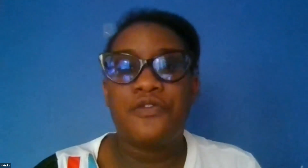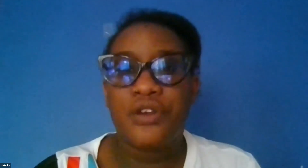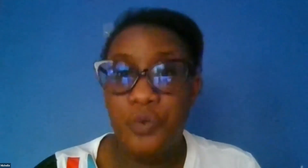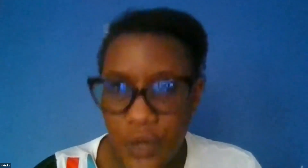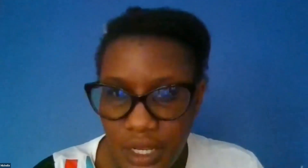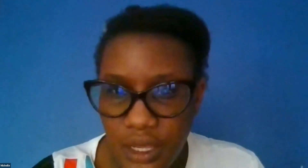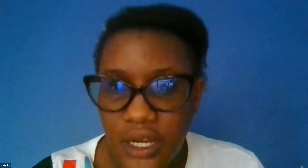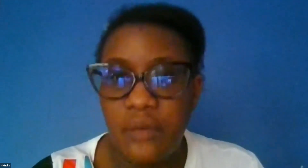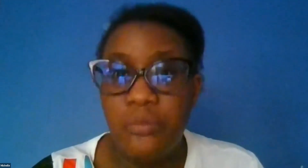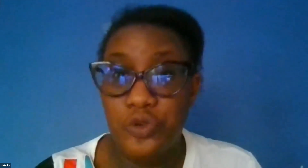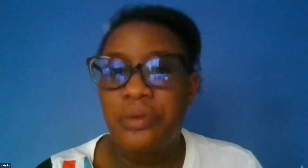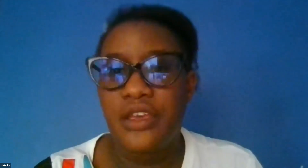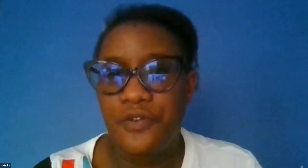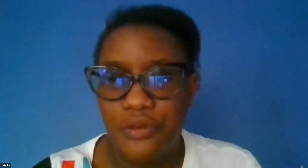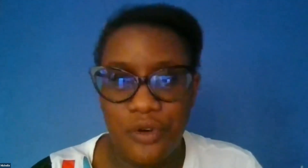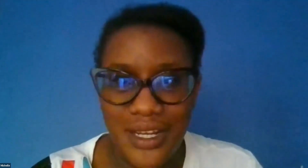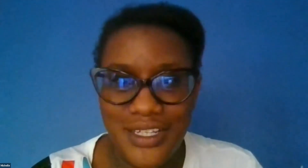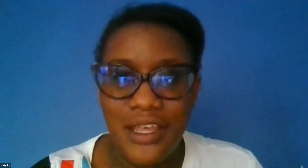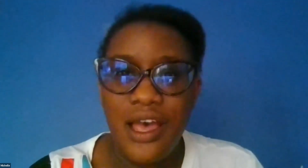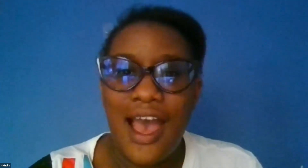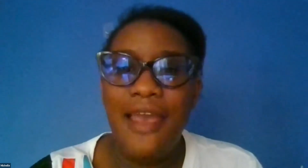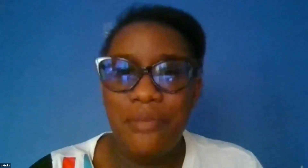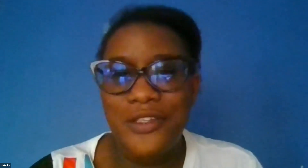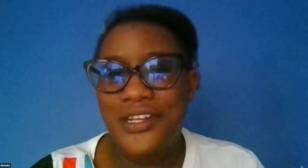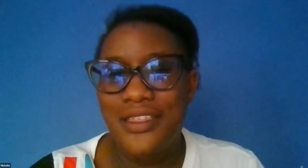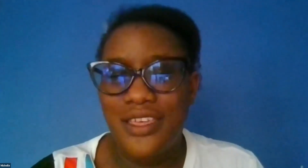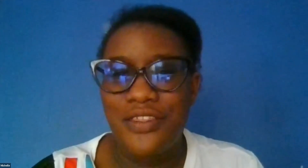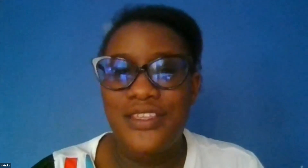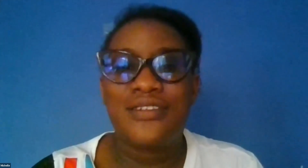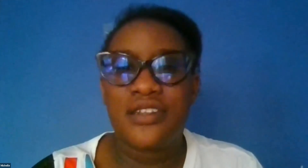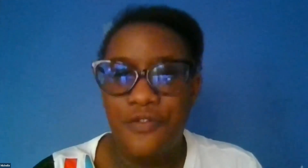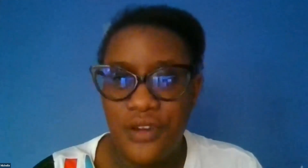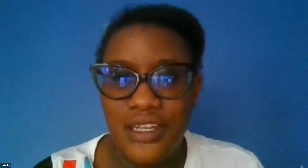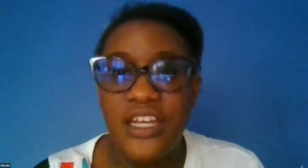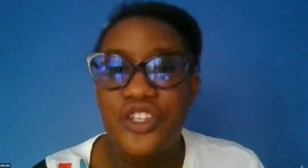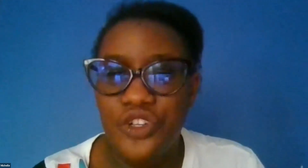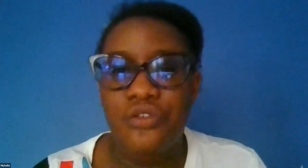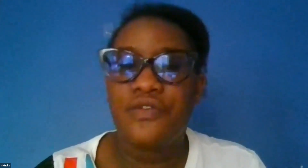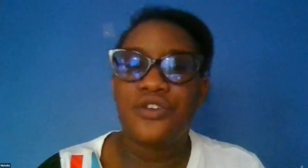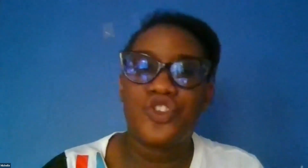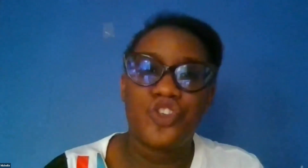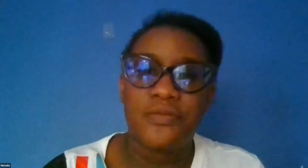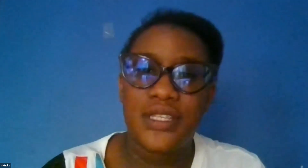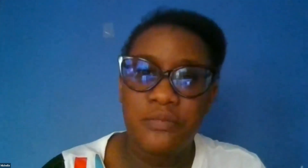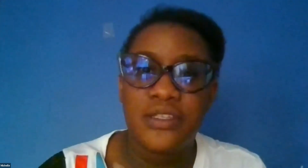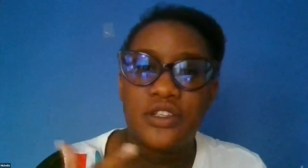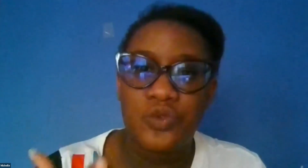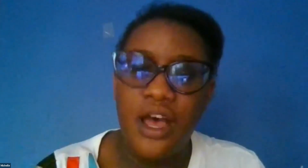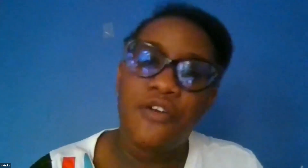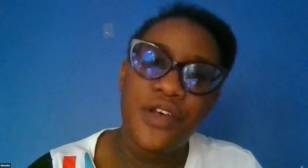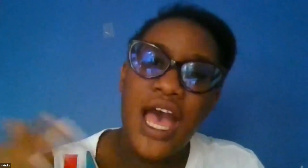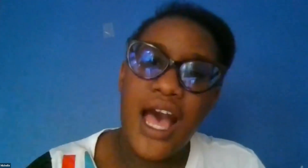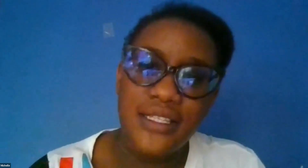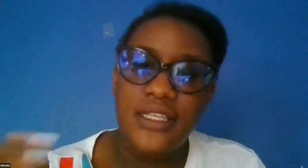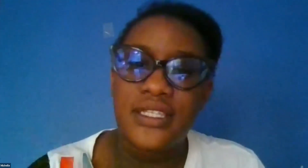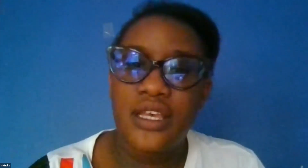and there's people very willing and able to pay for the product. I personally think there's definite additional revenue streams this business